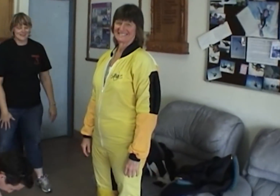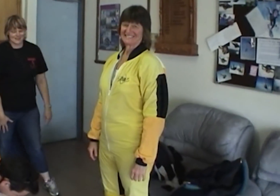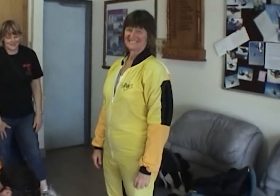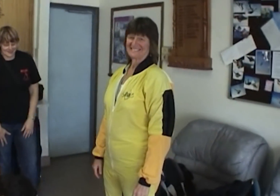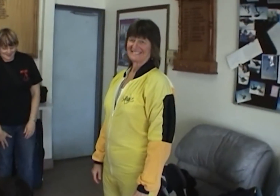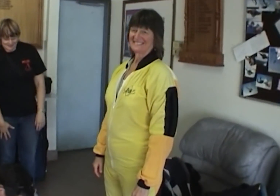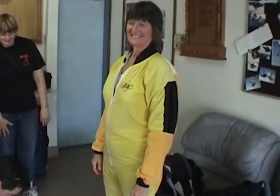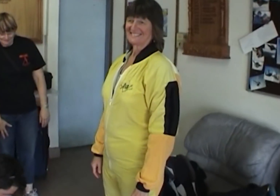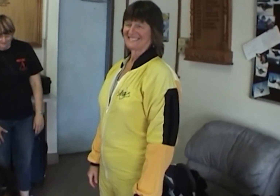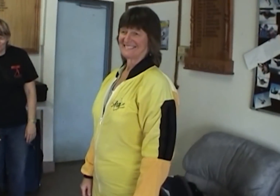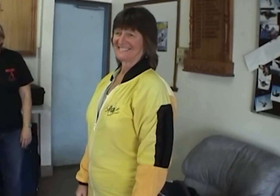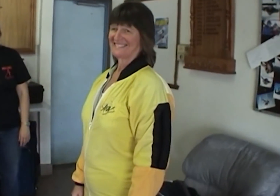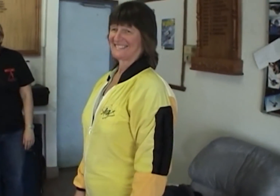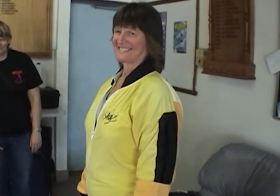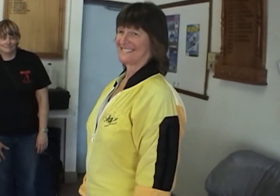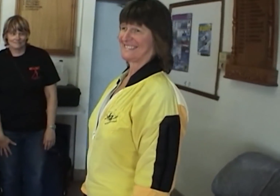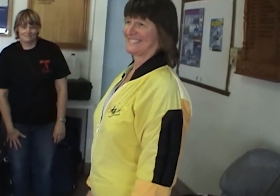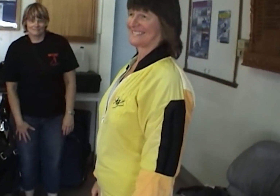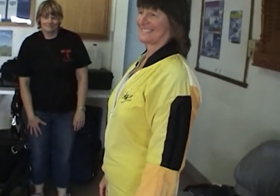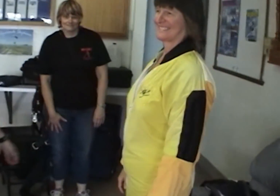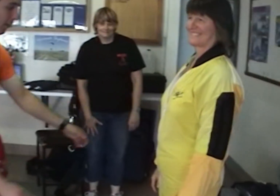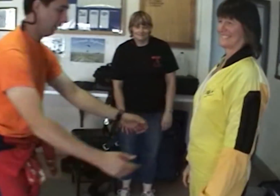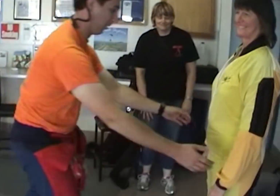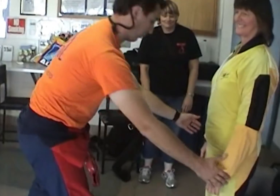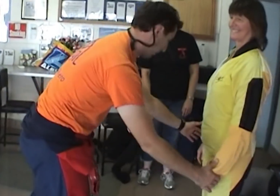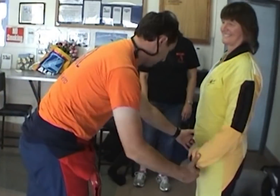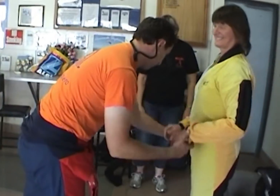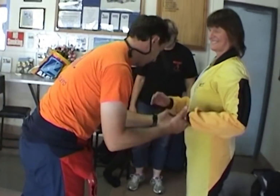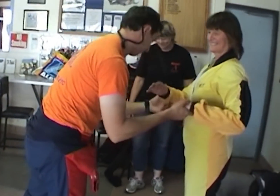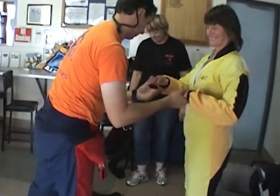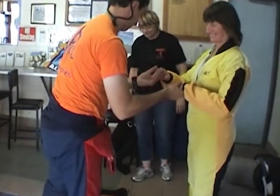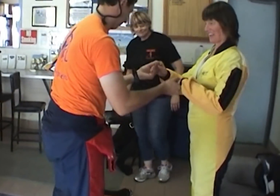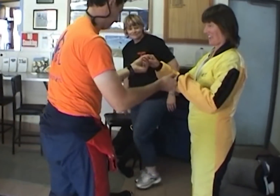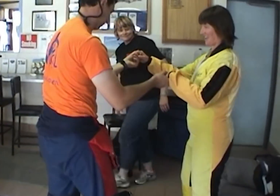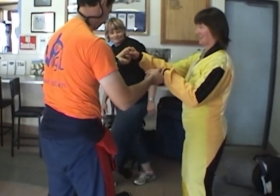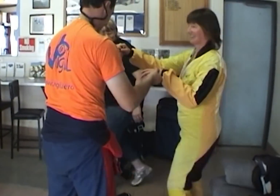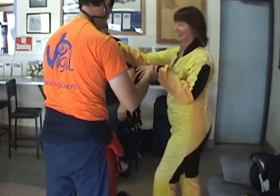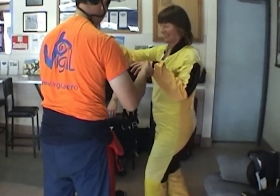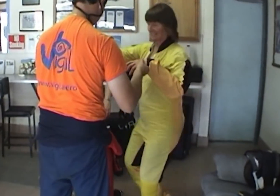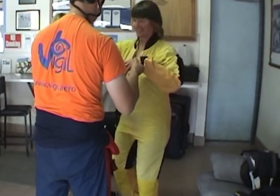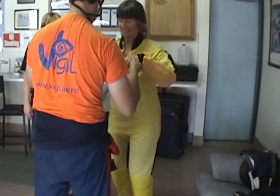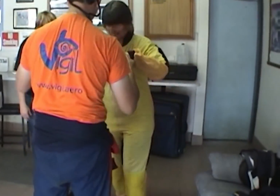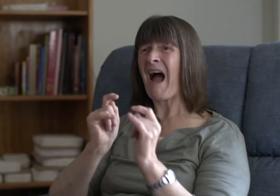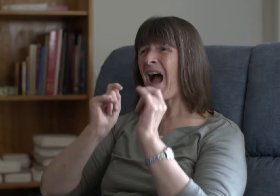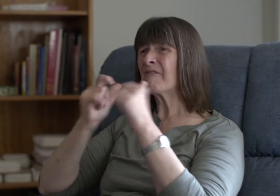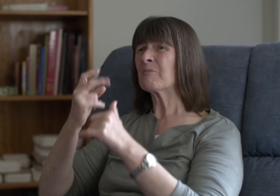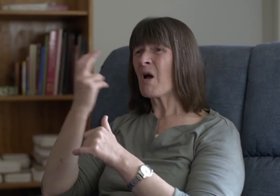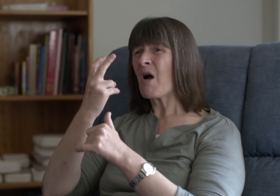Before I was blind, I thought I would miss things. I was quite shy and I had bad eyesight, but once I built my